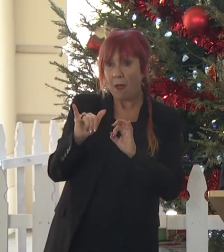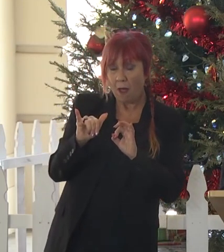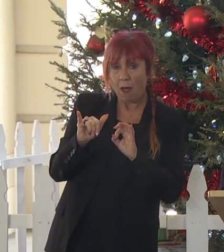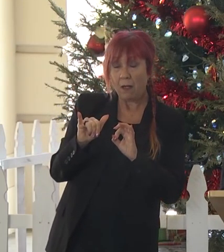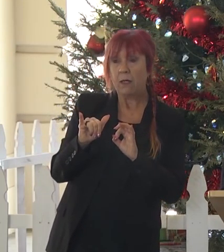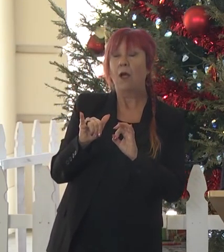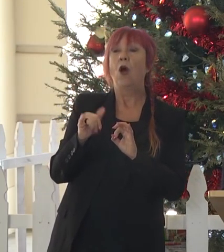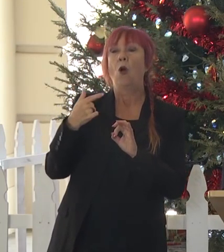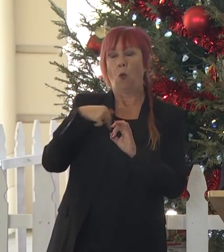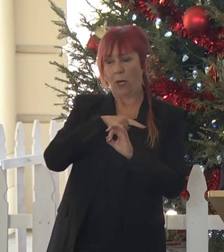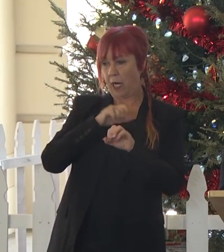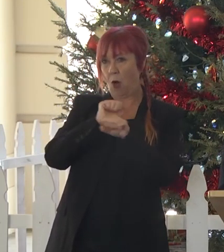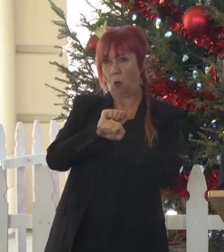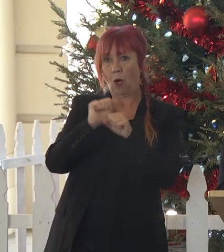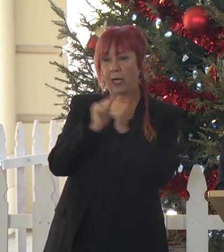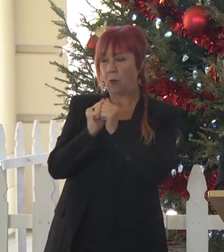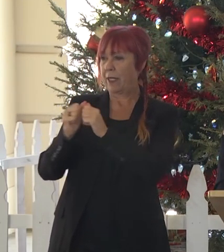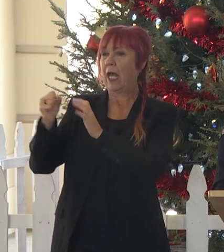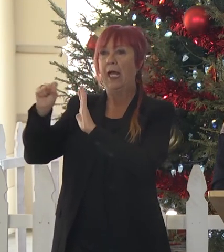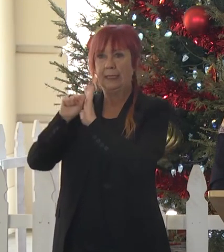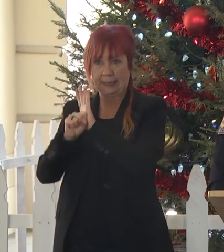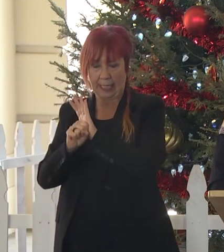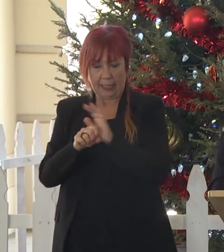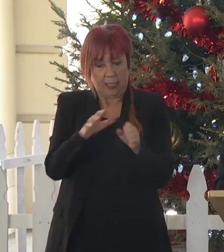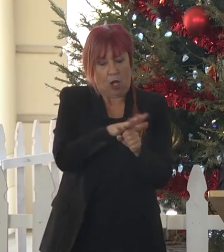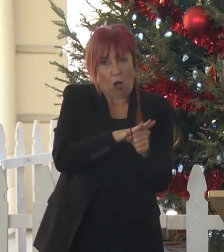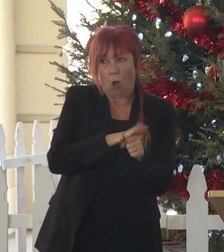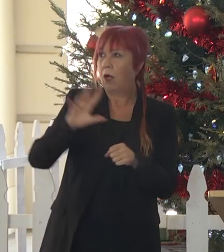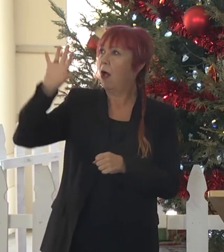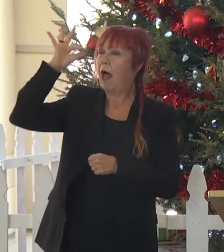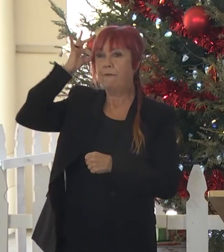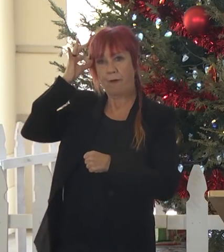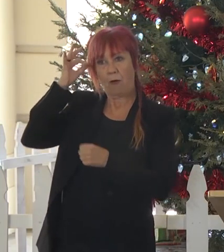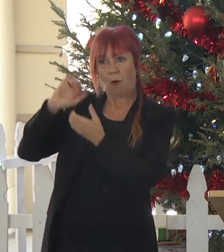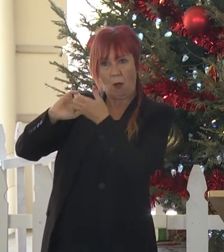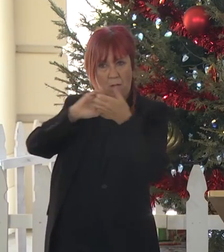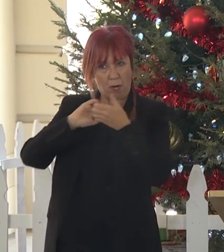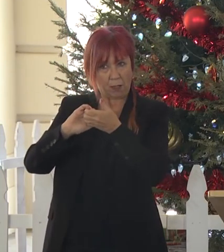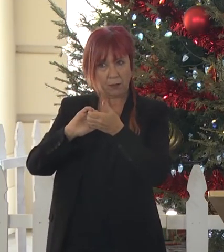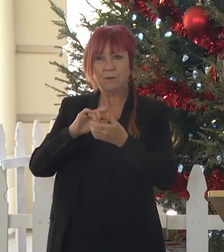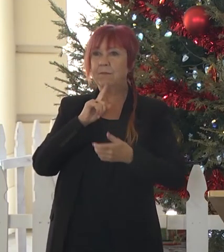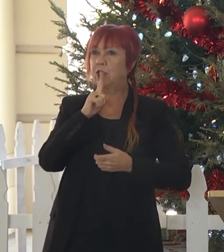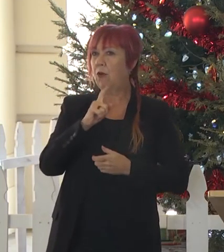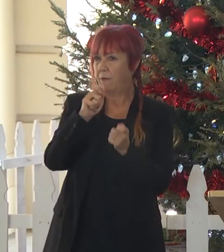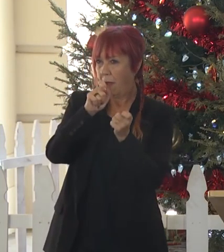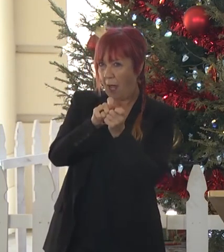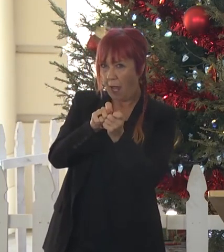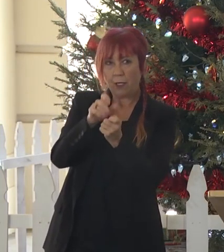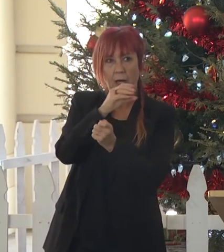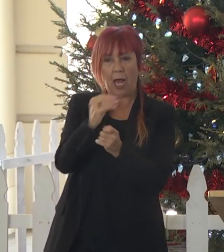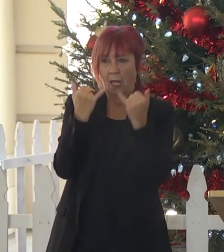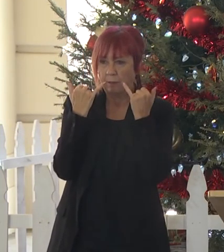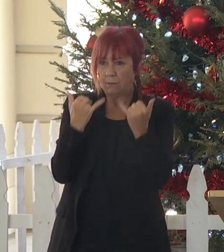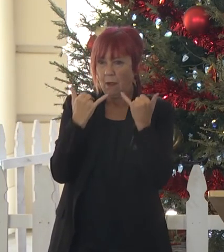Police Department is working with its state, local, and federal partners to ensure that we have accurate and timely and